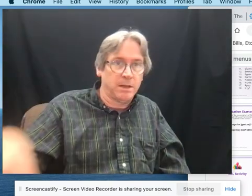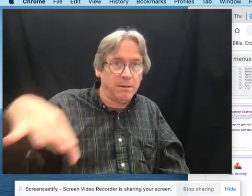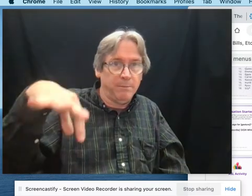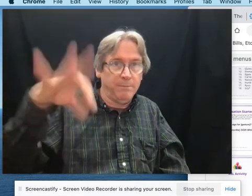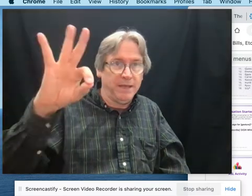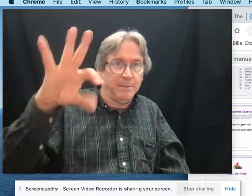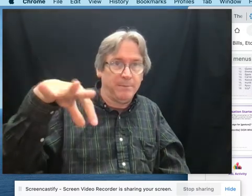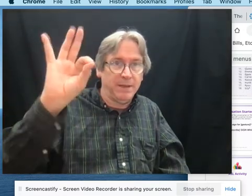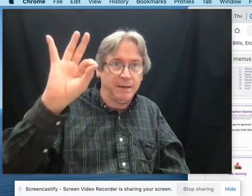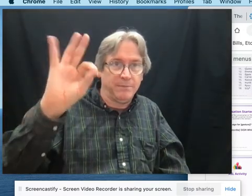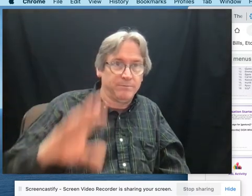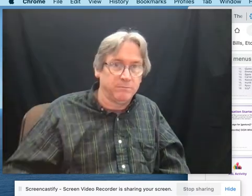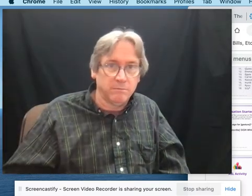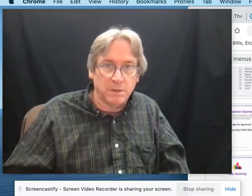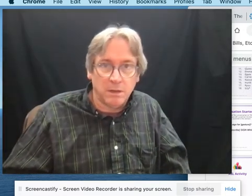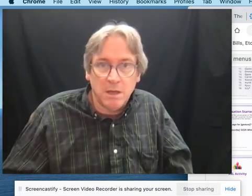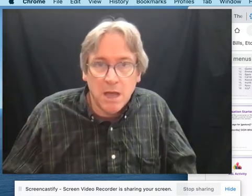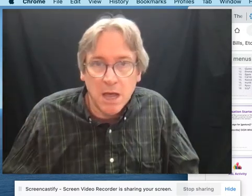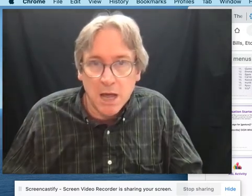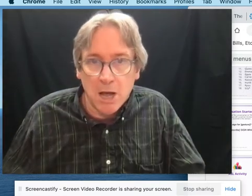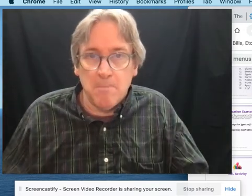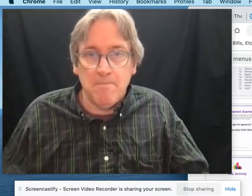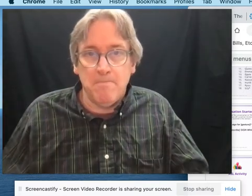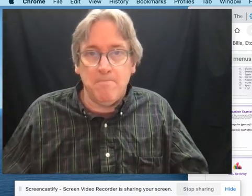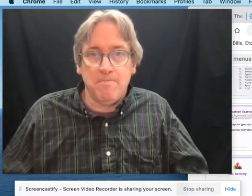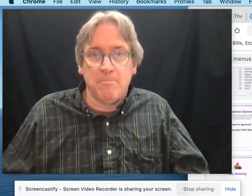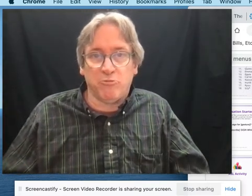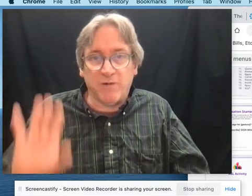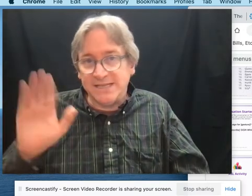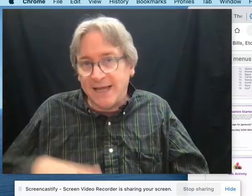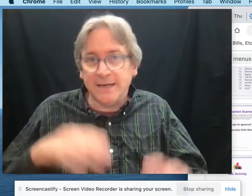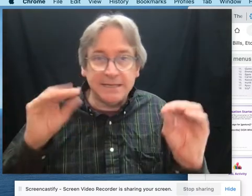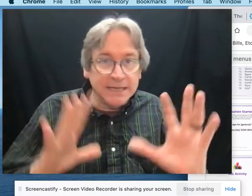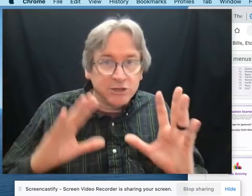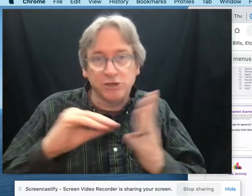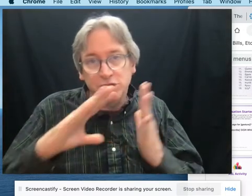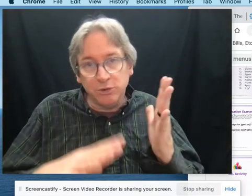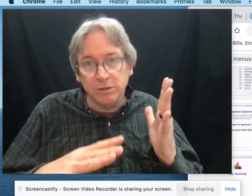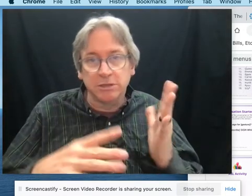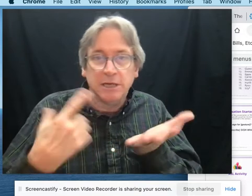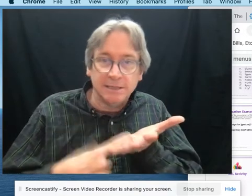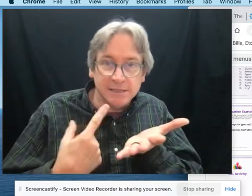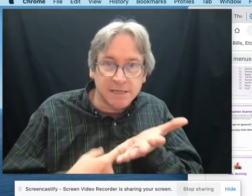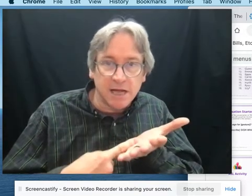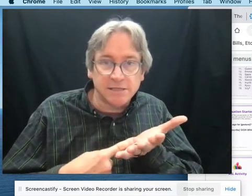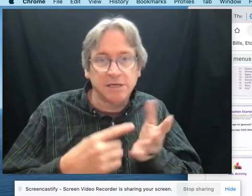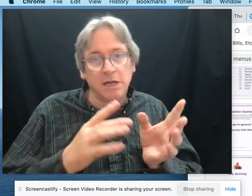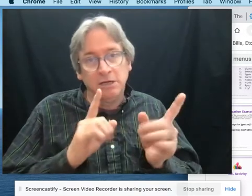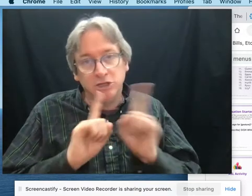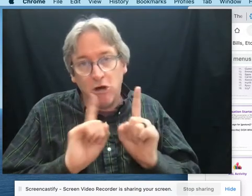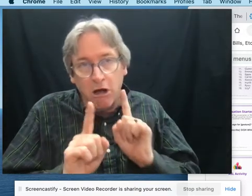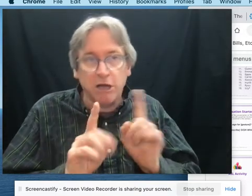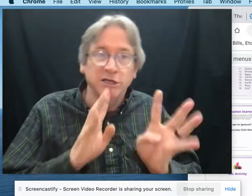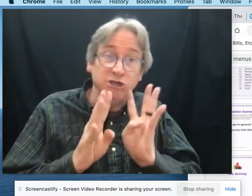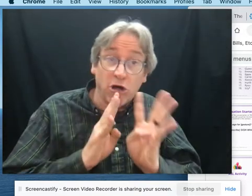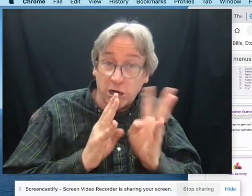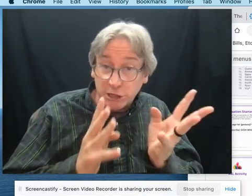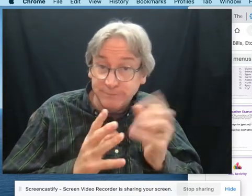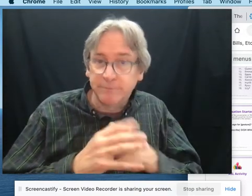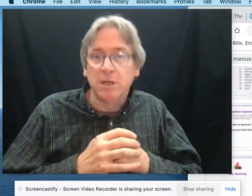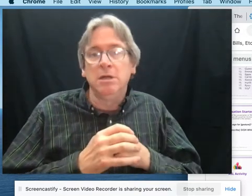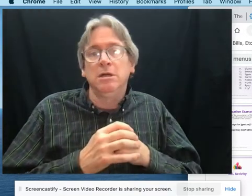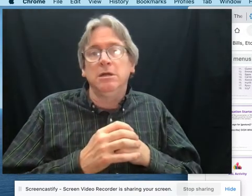up pick it up pick it up um raise hand teacher student discuss talk